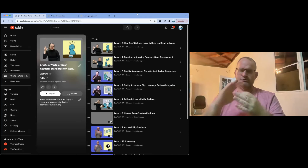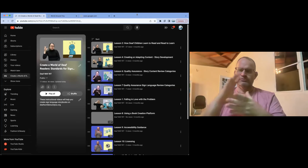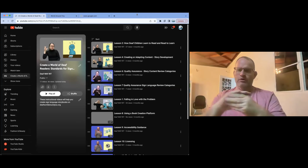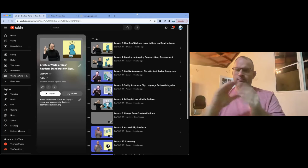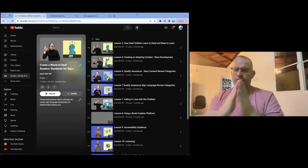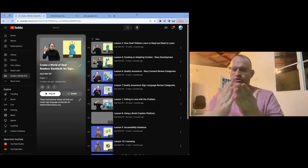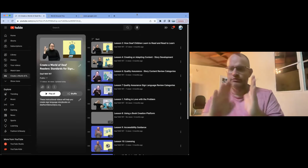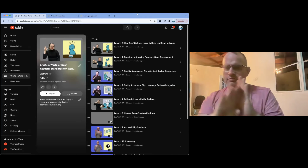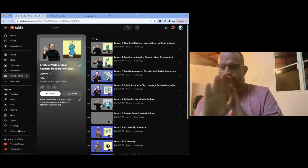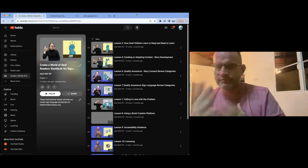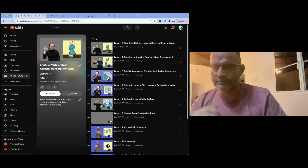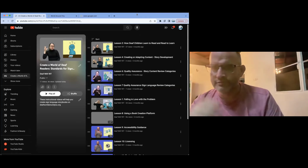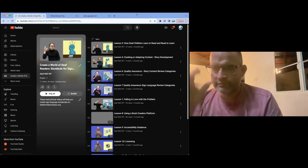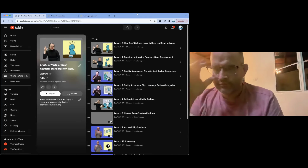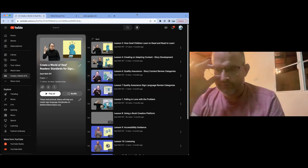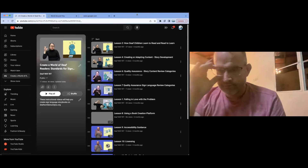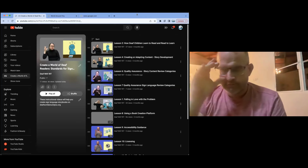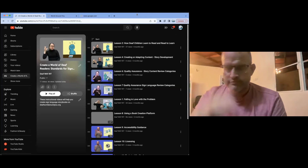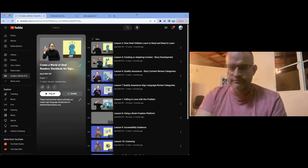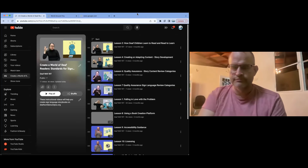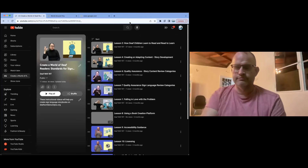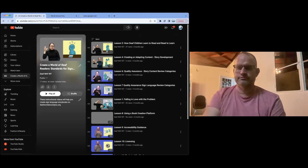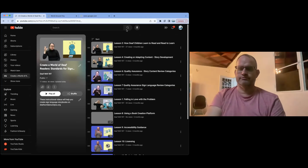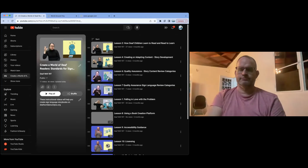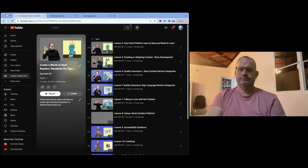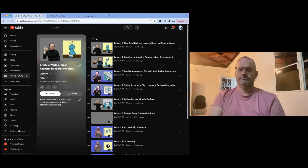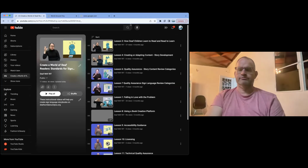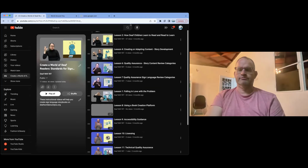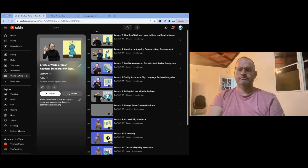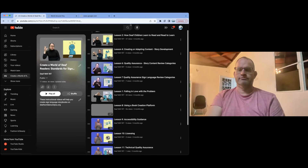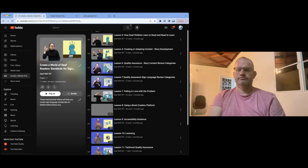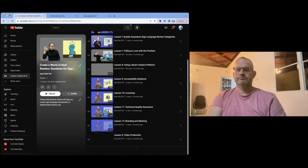the 12 lessons that we have regarding storybook development.